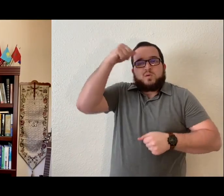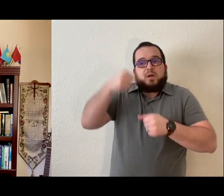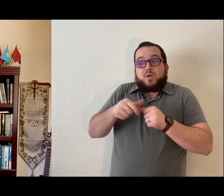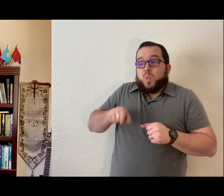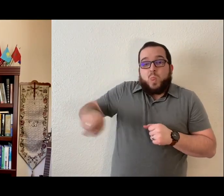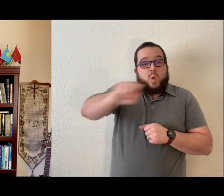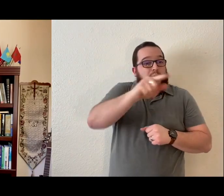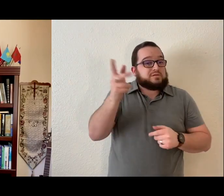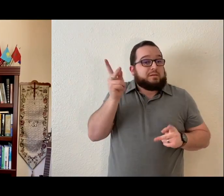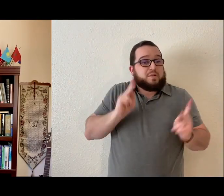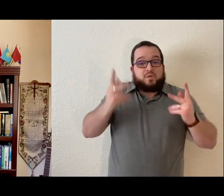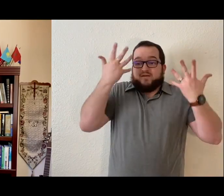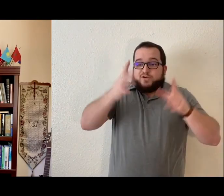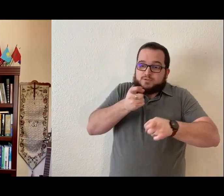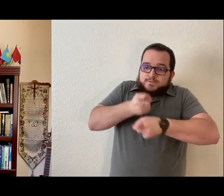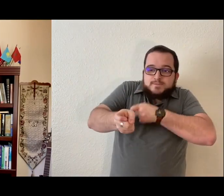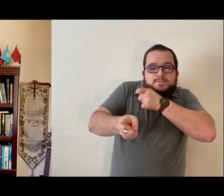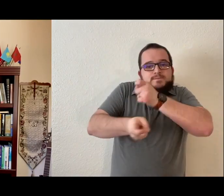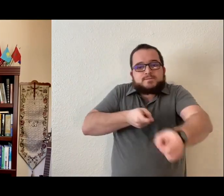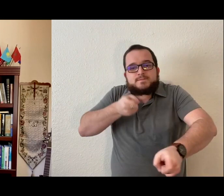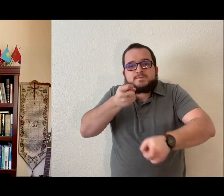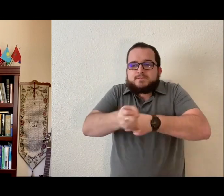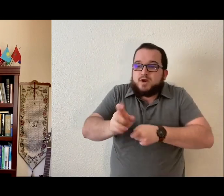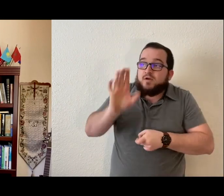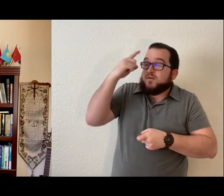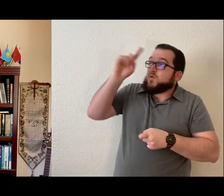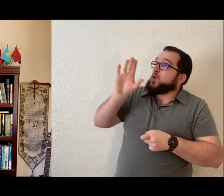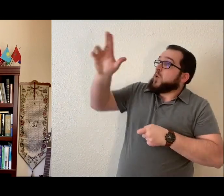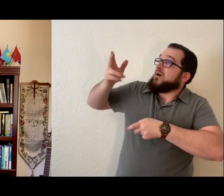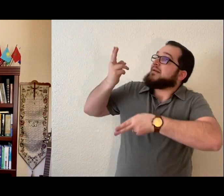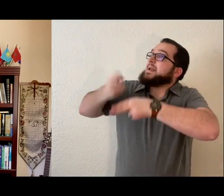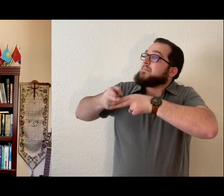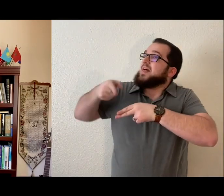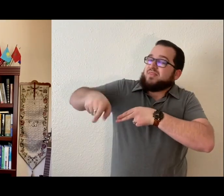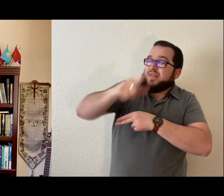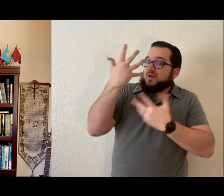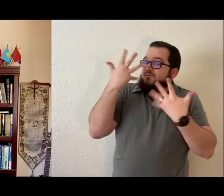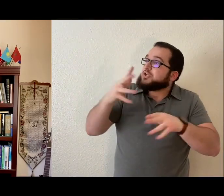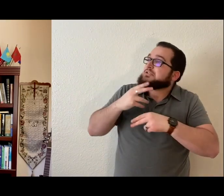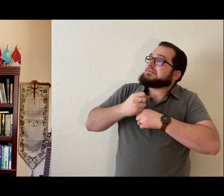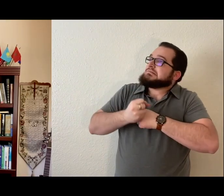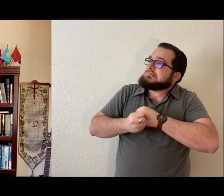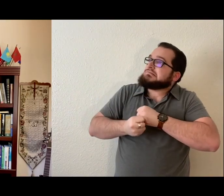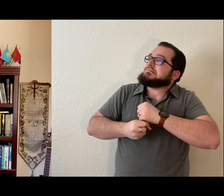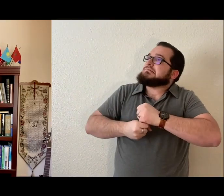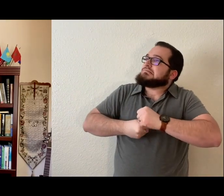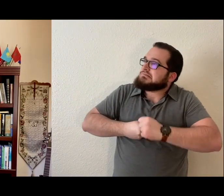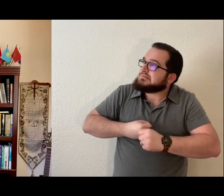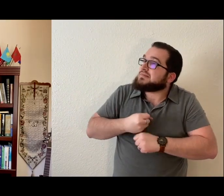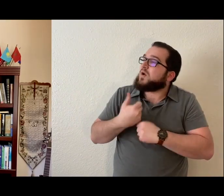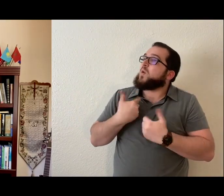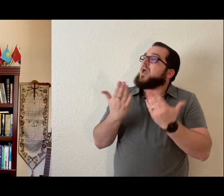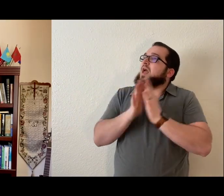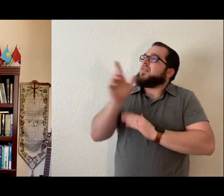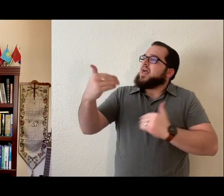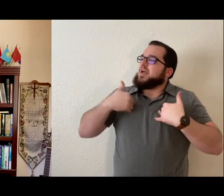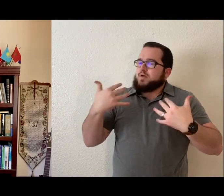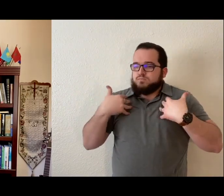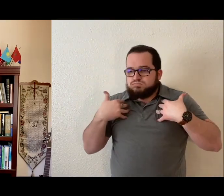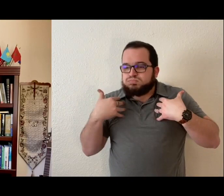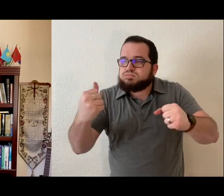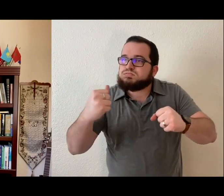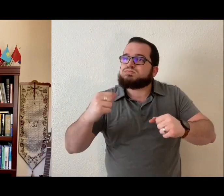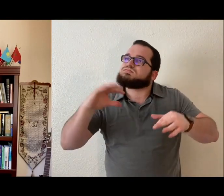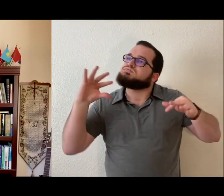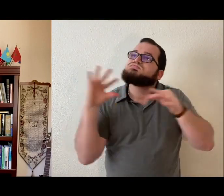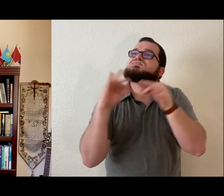remember the suffering church, those who have been persecuted because of your name. Lord, would you give them boldness as they witness